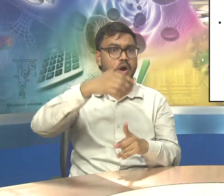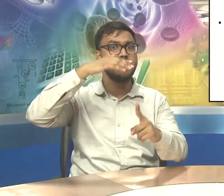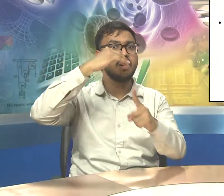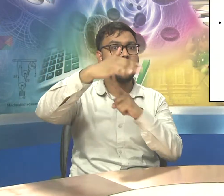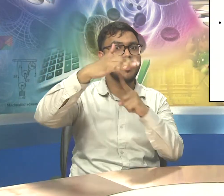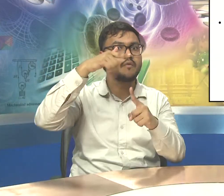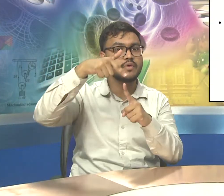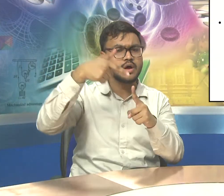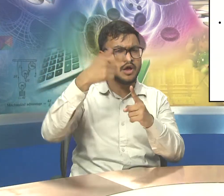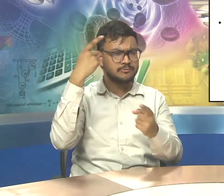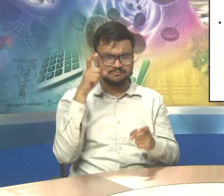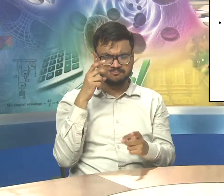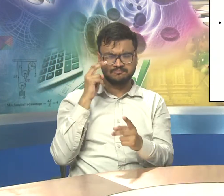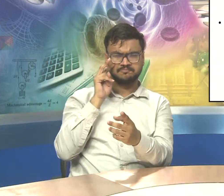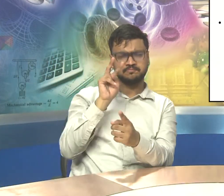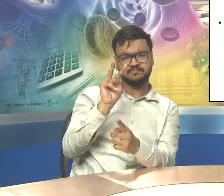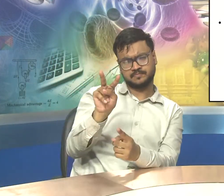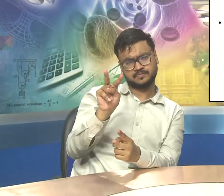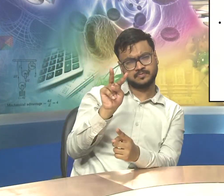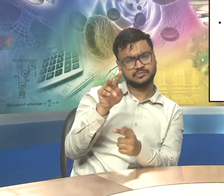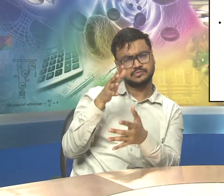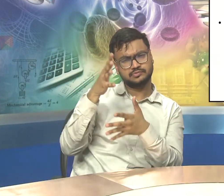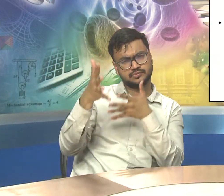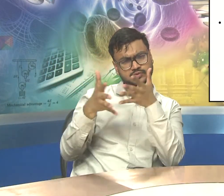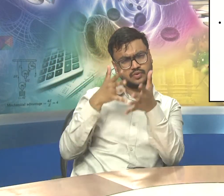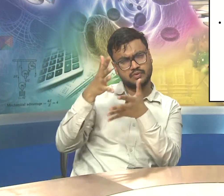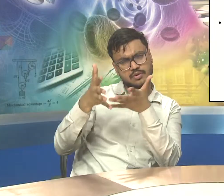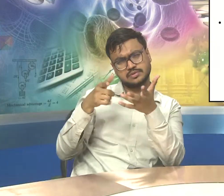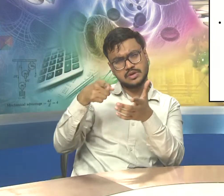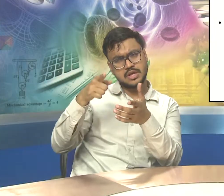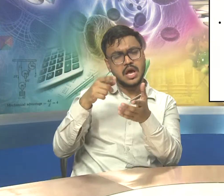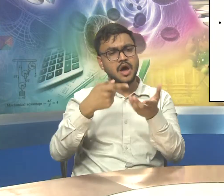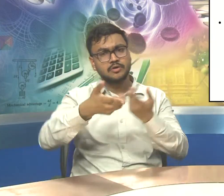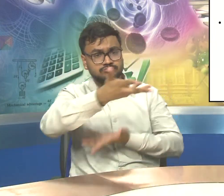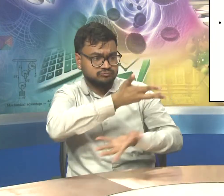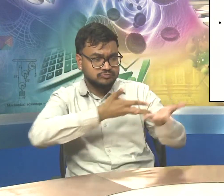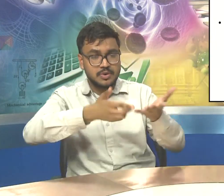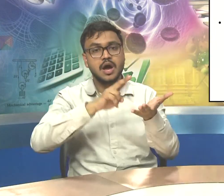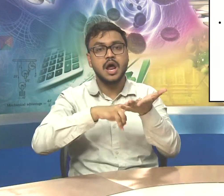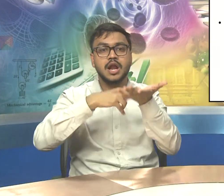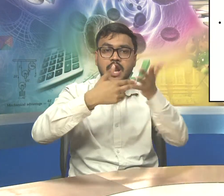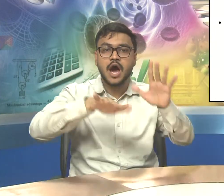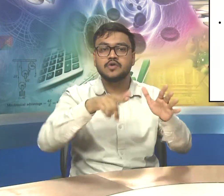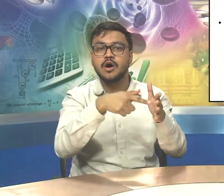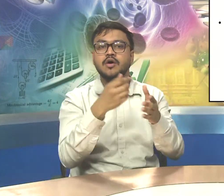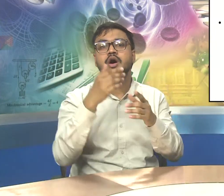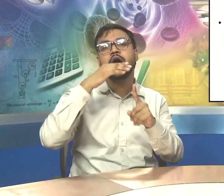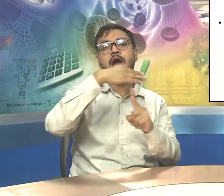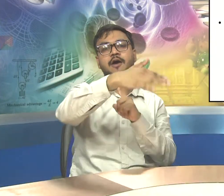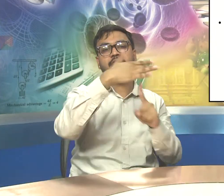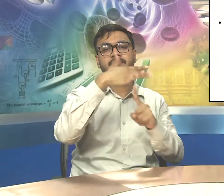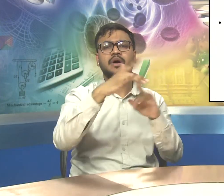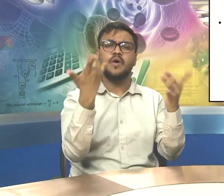Sign Language, but have been added as these things become a part of daily